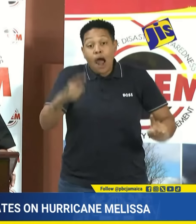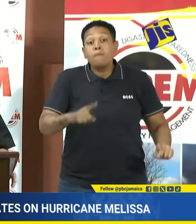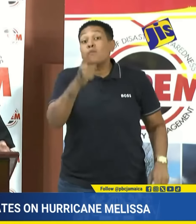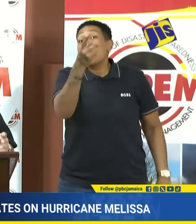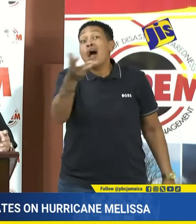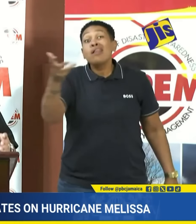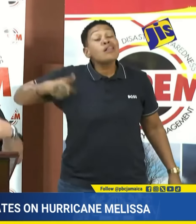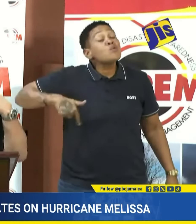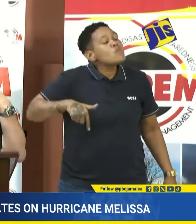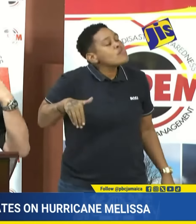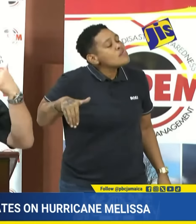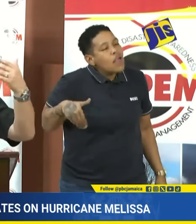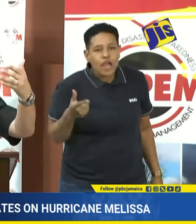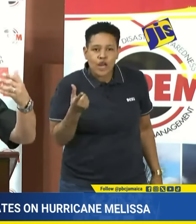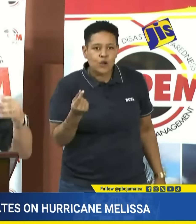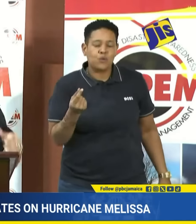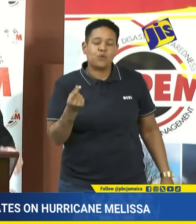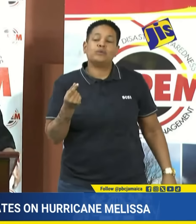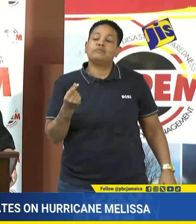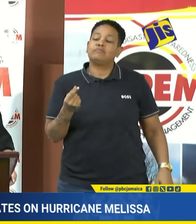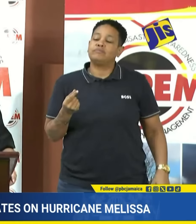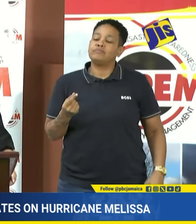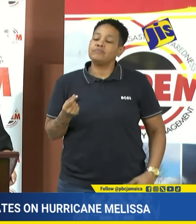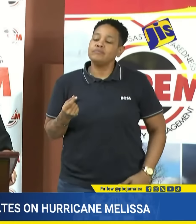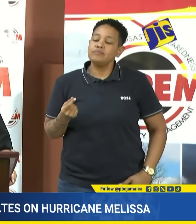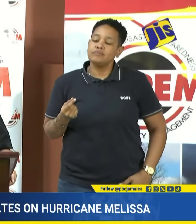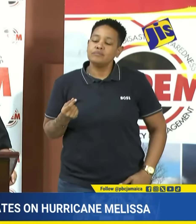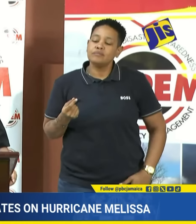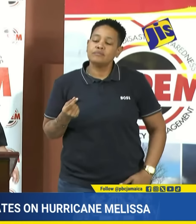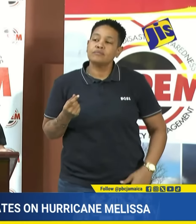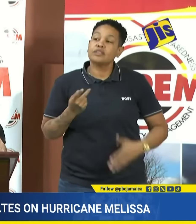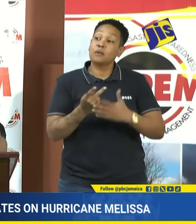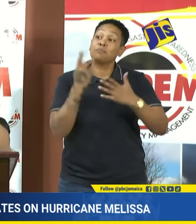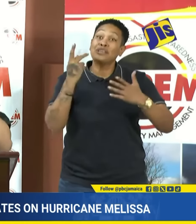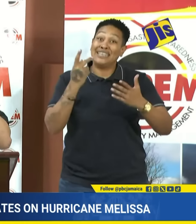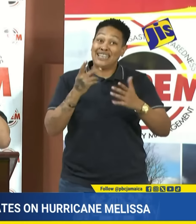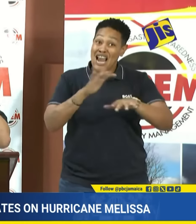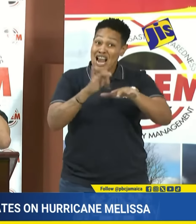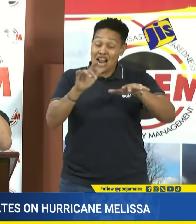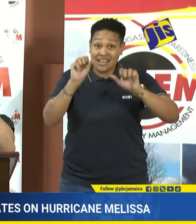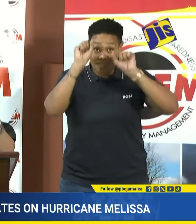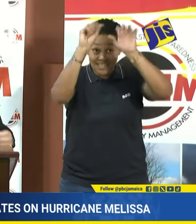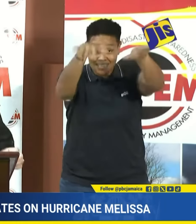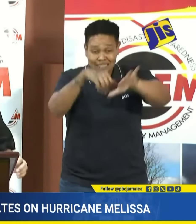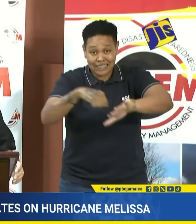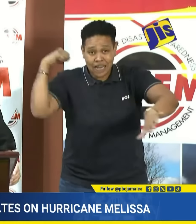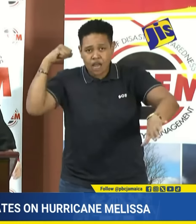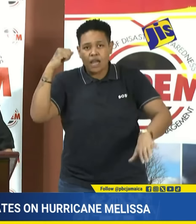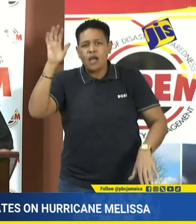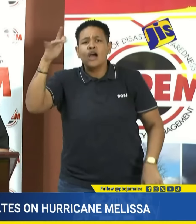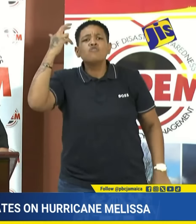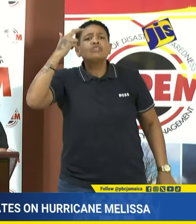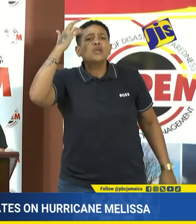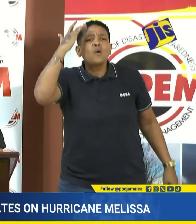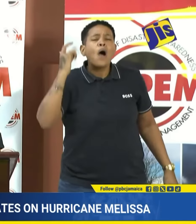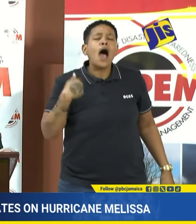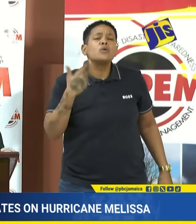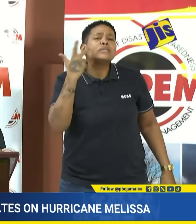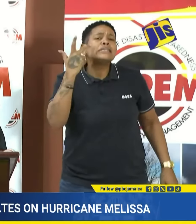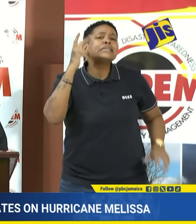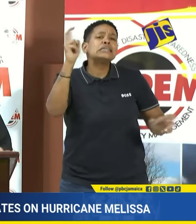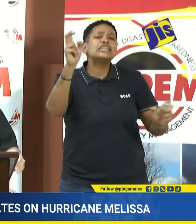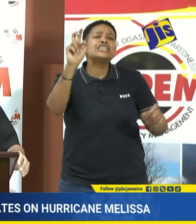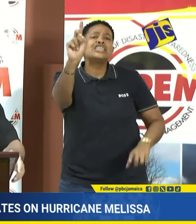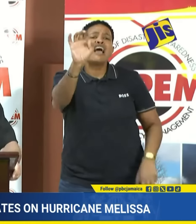not been able to do is to pre-dispatch our generators, and that is for a very real reason. We've seen the issues